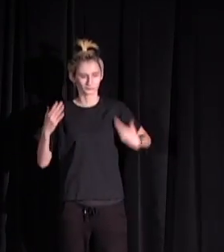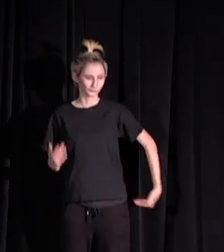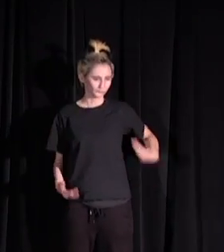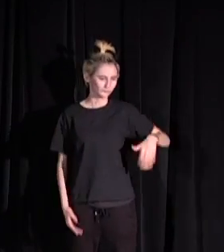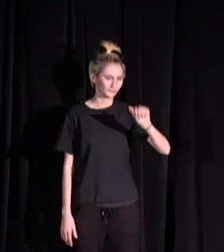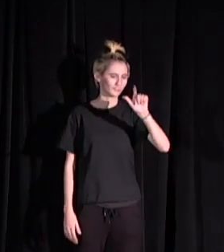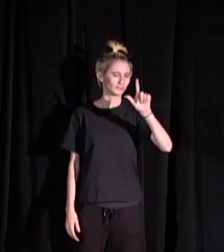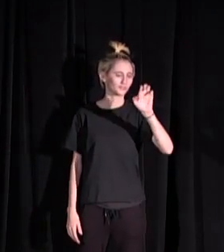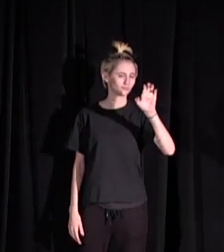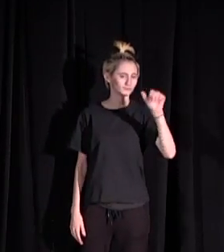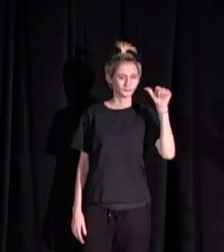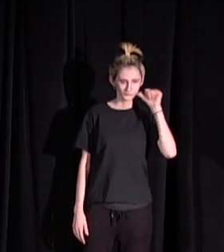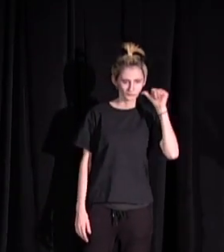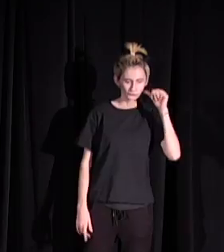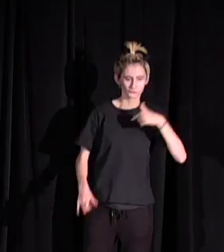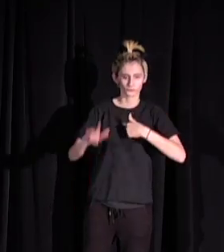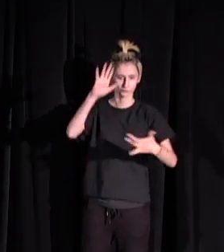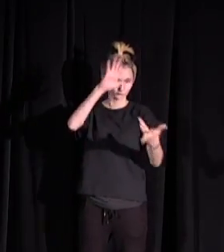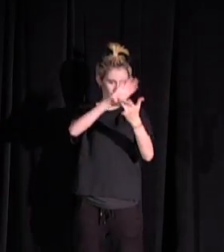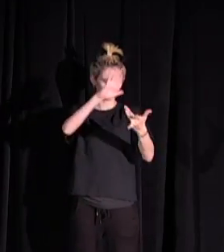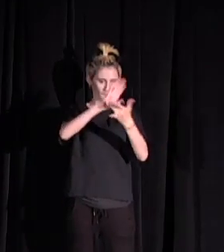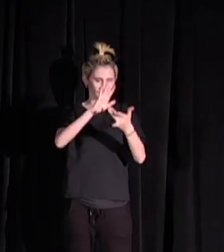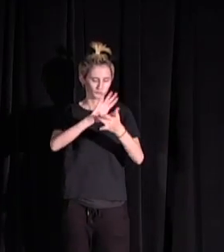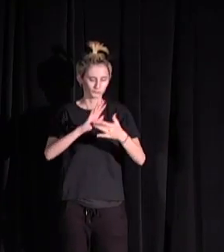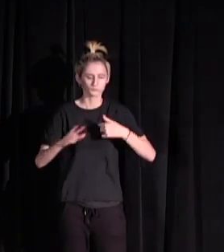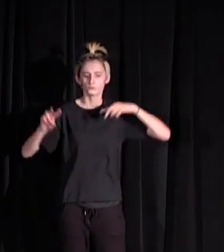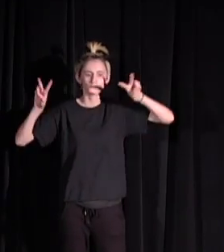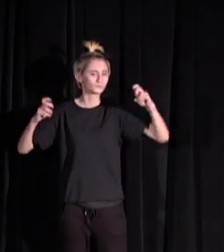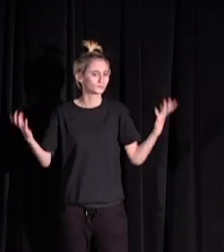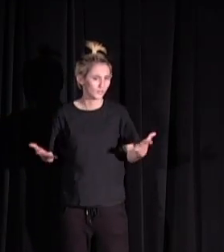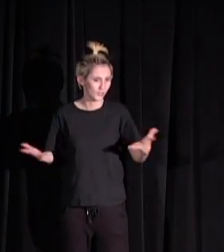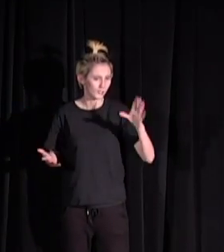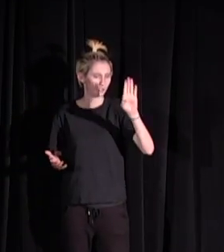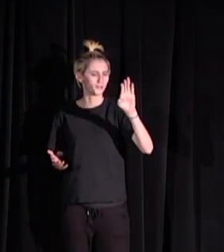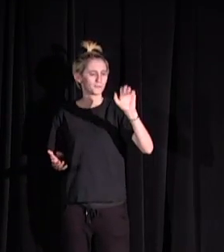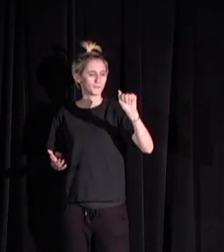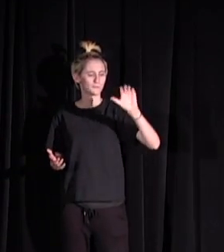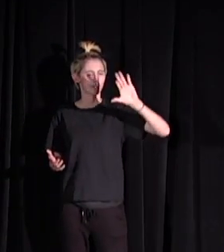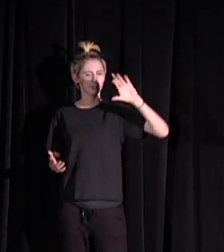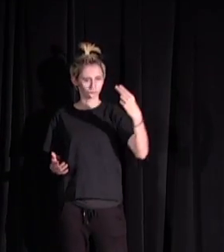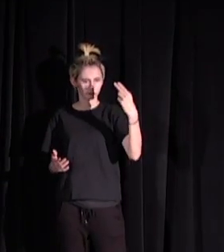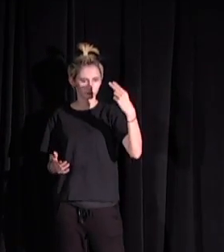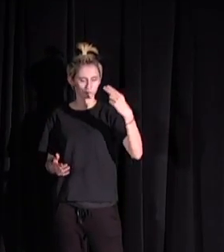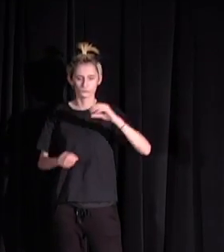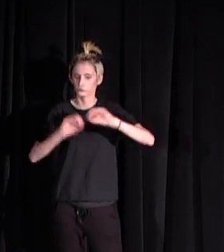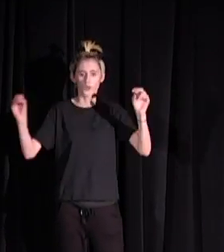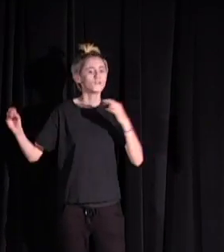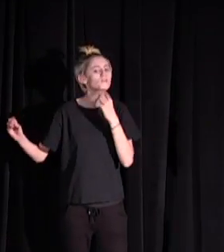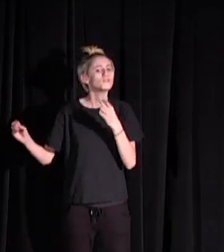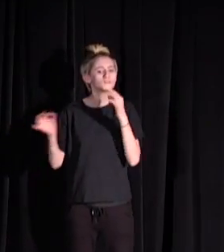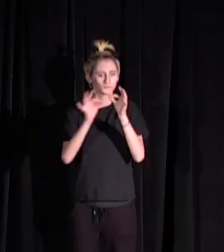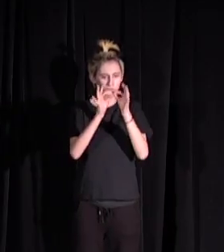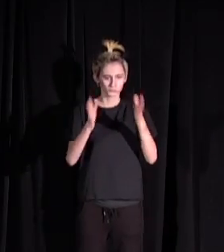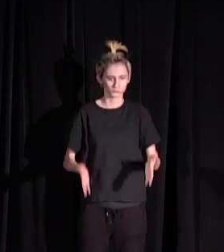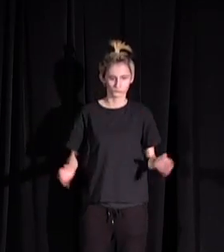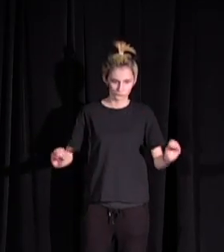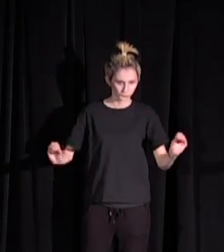Hi, everyone. I'm Allie. I'm a sophomore. The title is Beach. This will not be voice